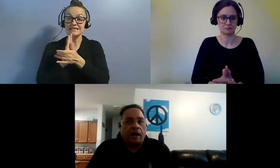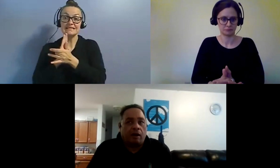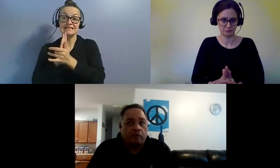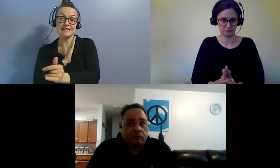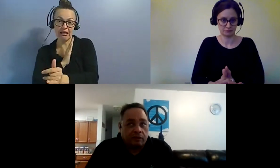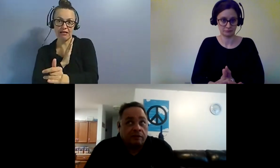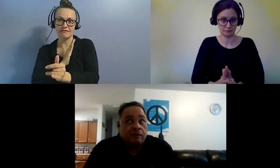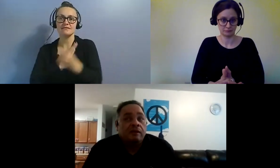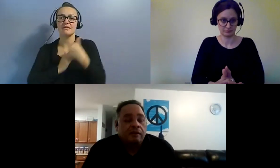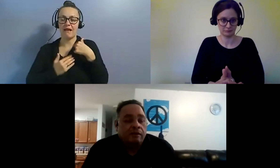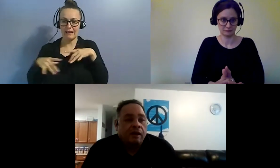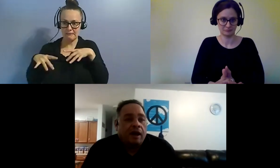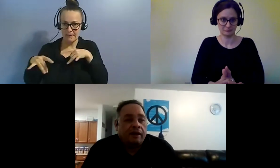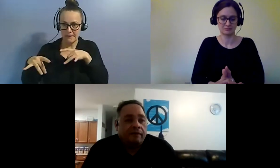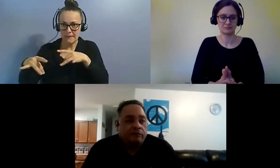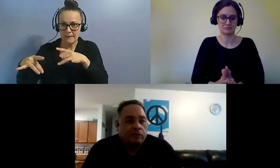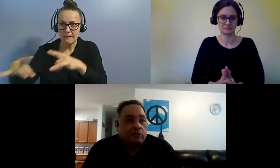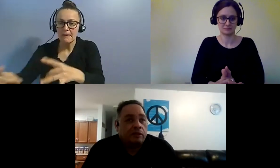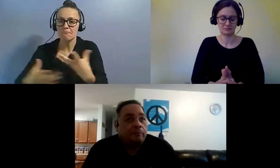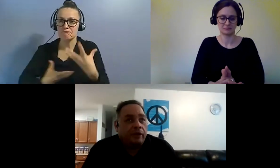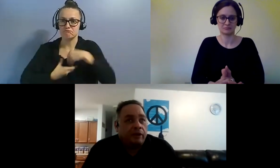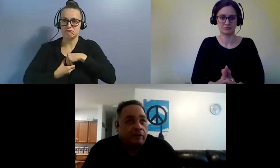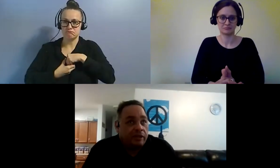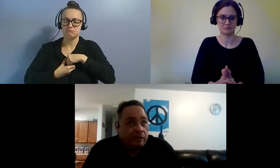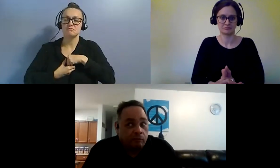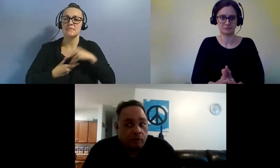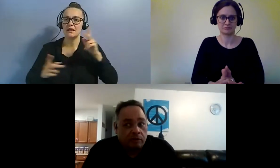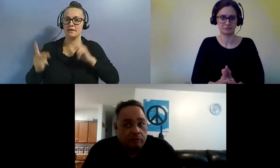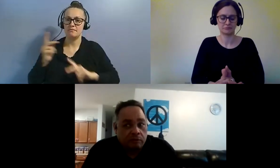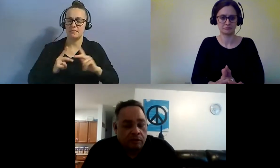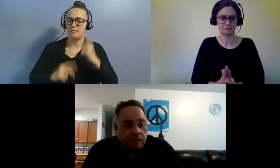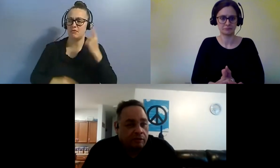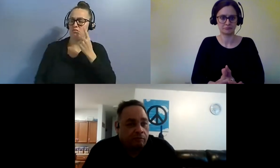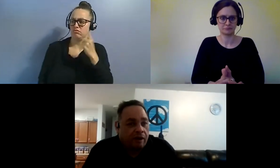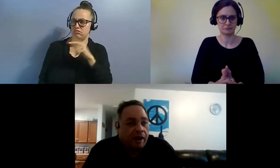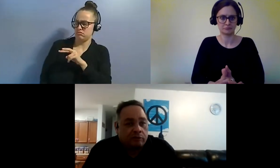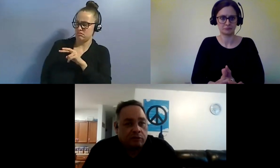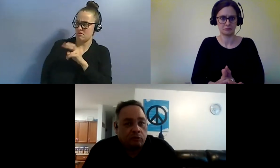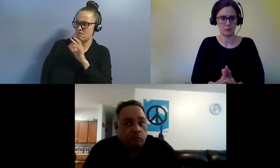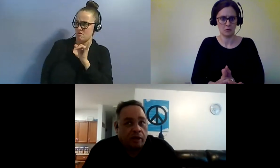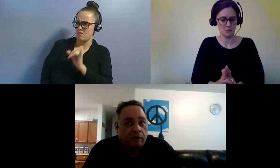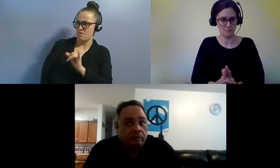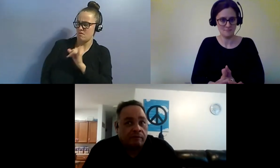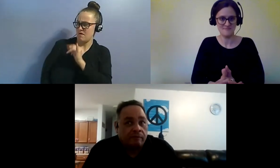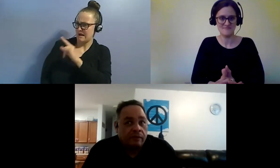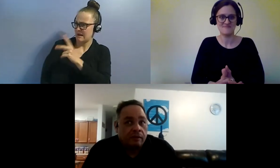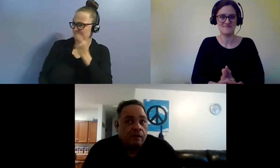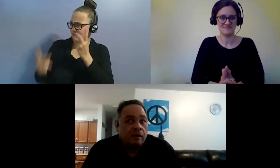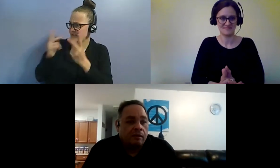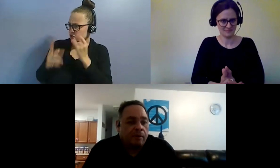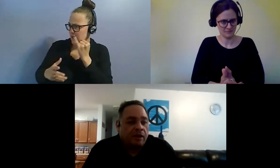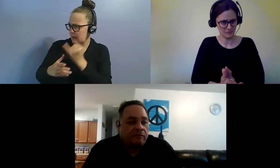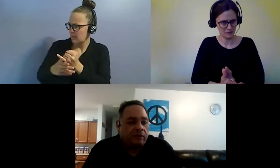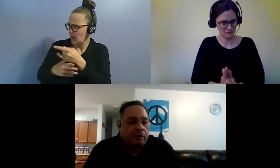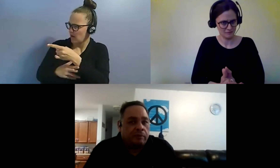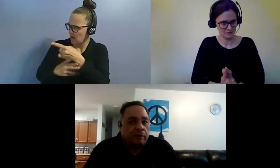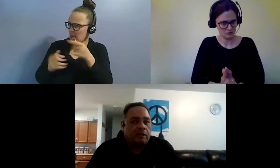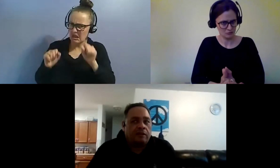wonder how I am visually impaired and get around so well in